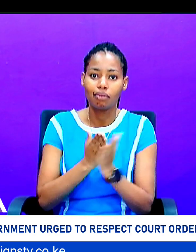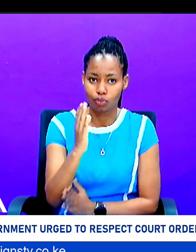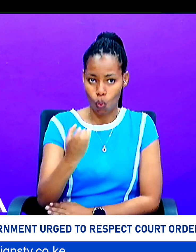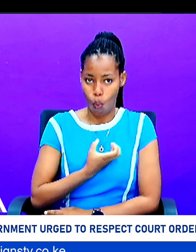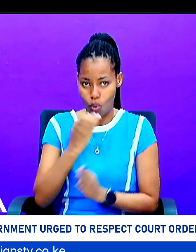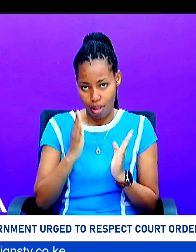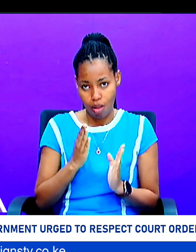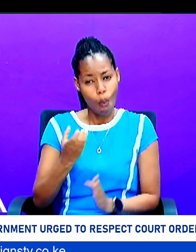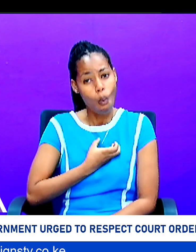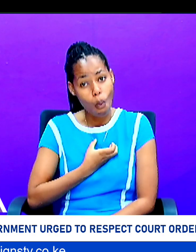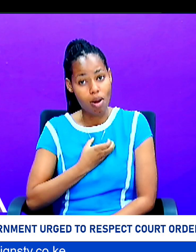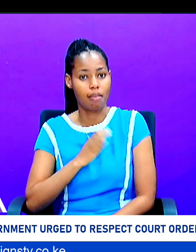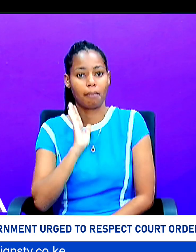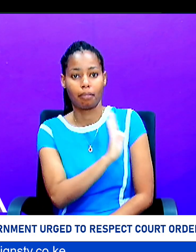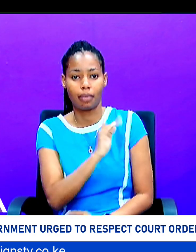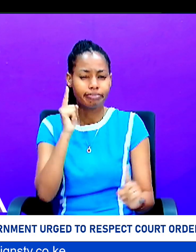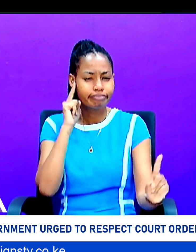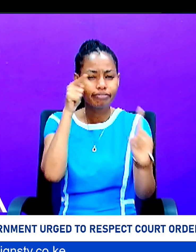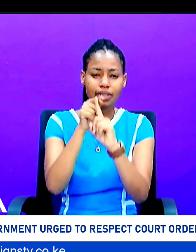court.